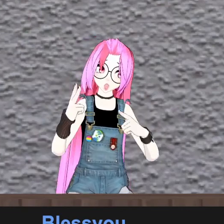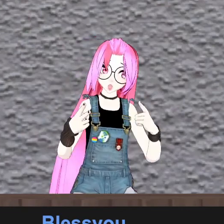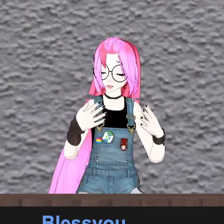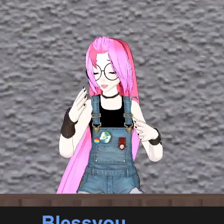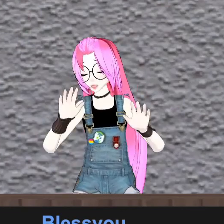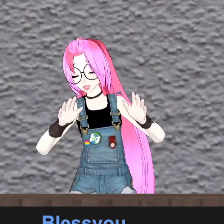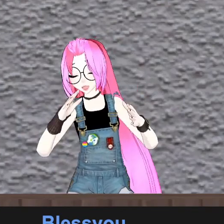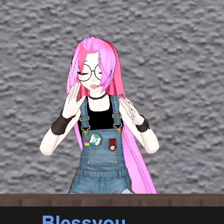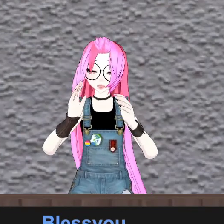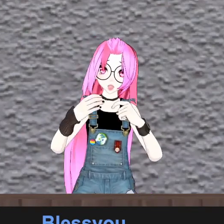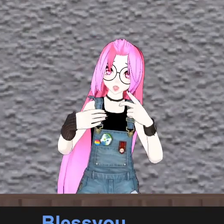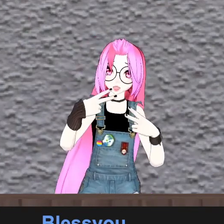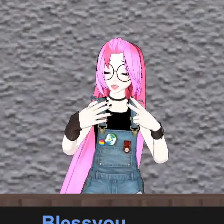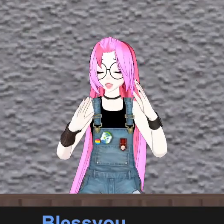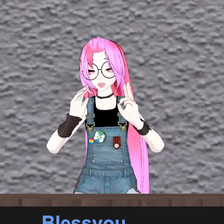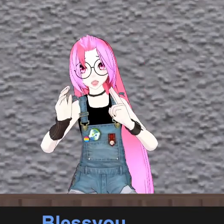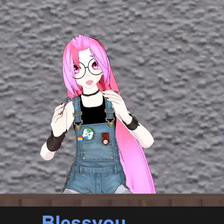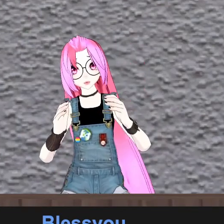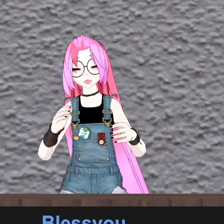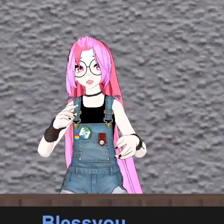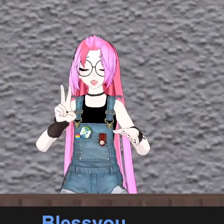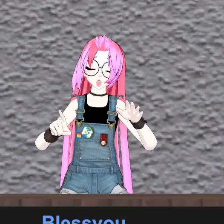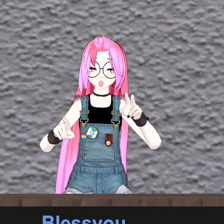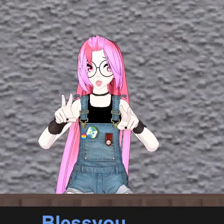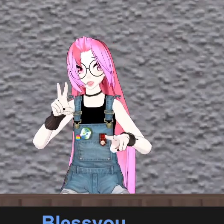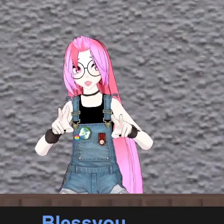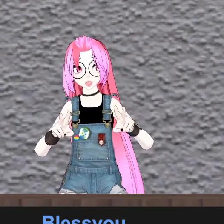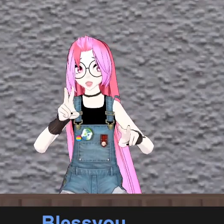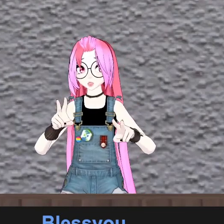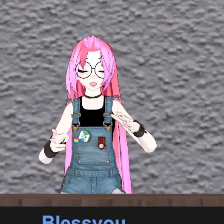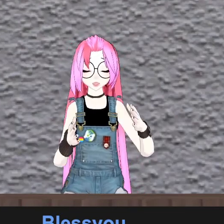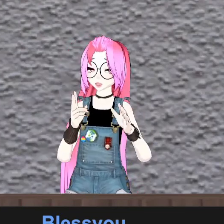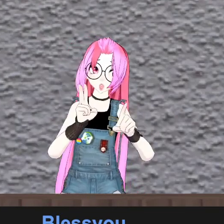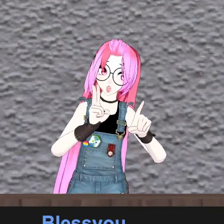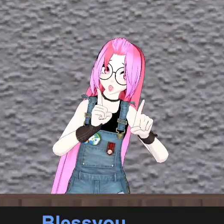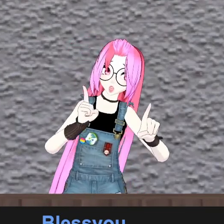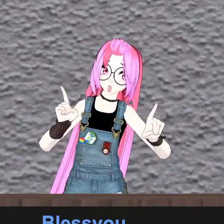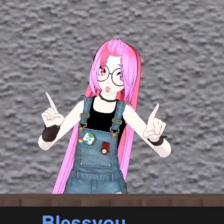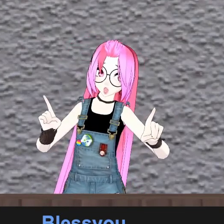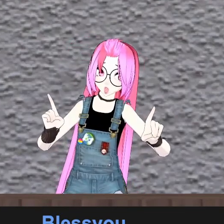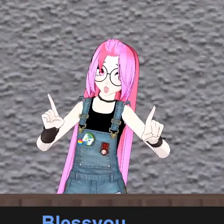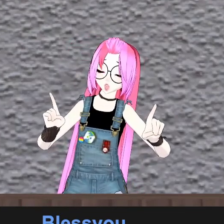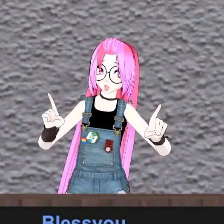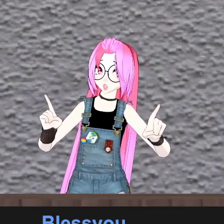like this person is having a bit of trouble communicating? Does it look like they're feeling a little awkward? Does it look like they're feeling left out of a